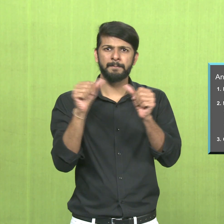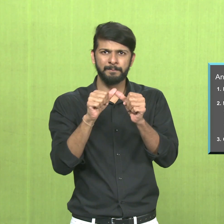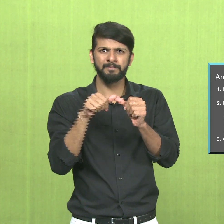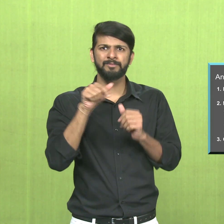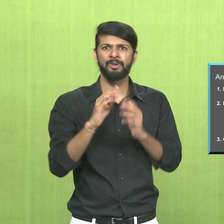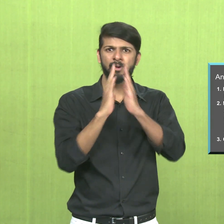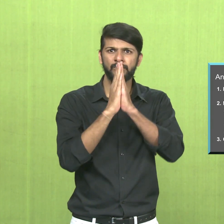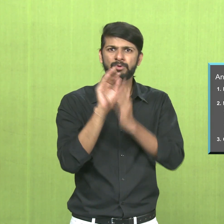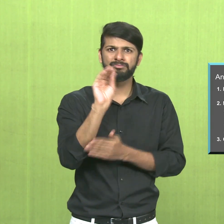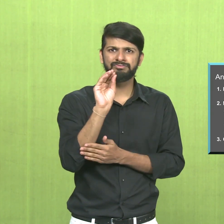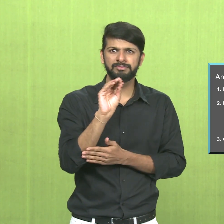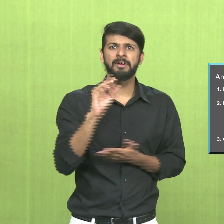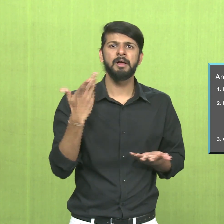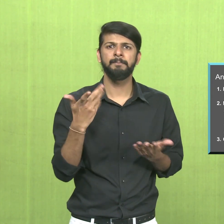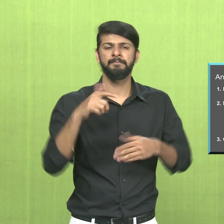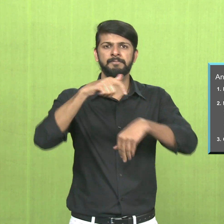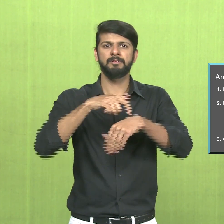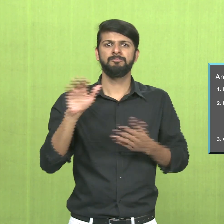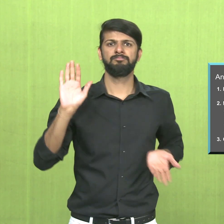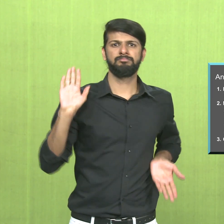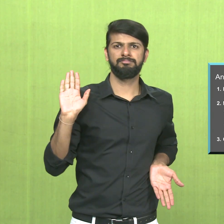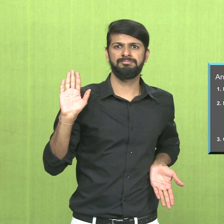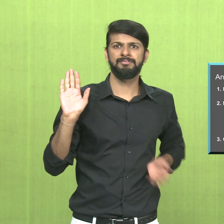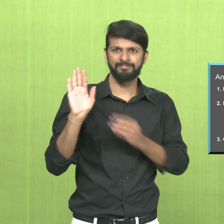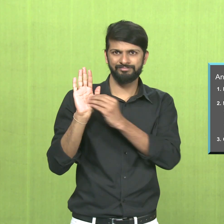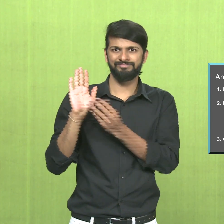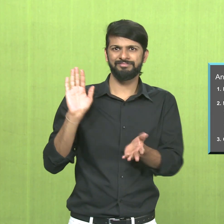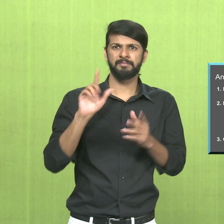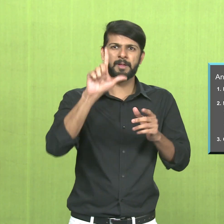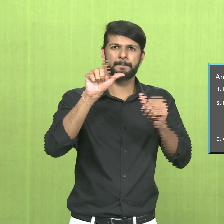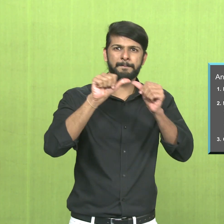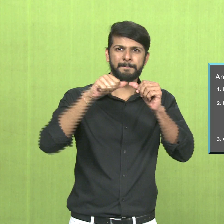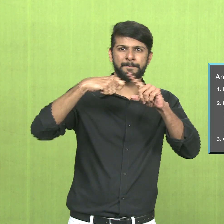Answer number 1, puja ka chalk is painted